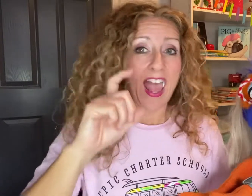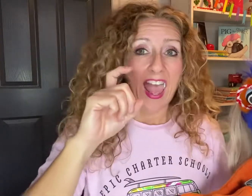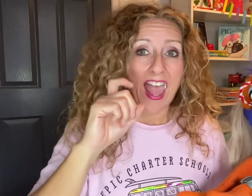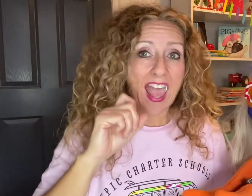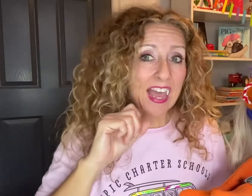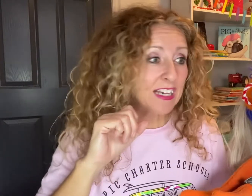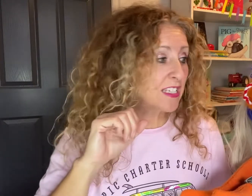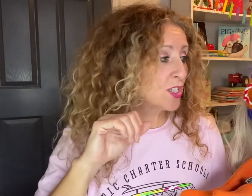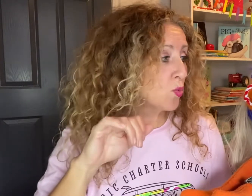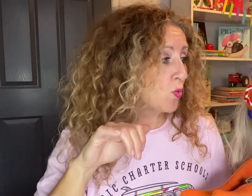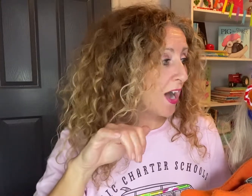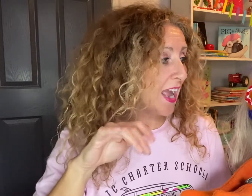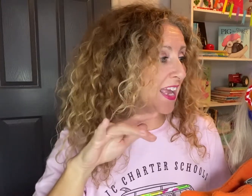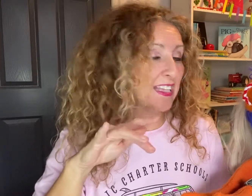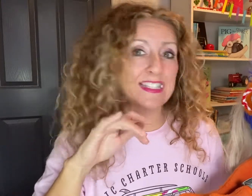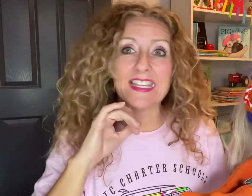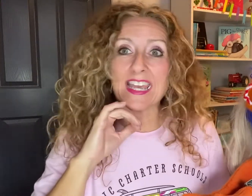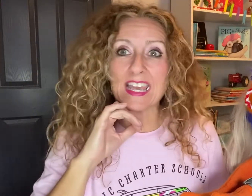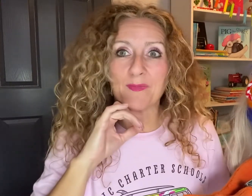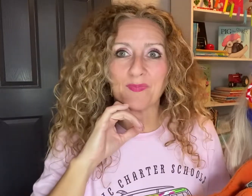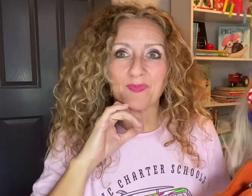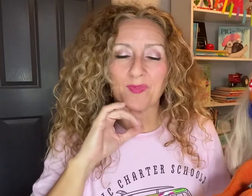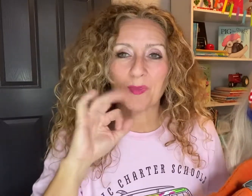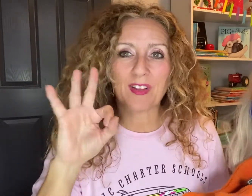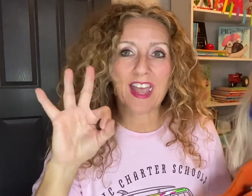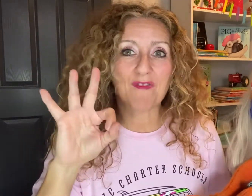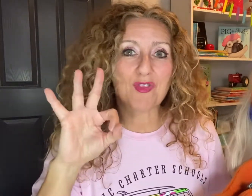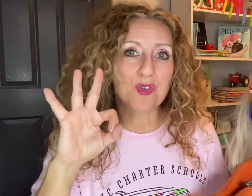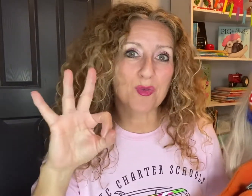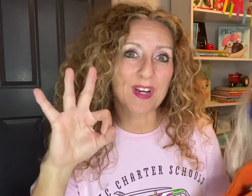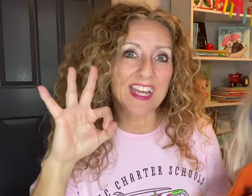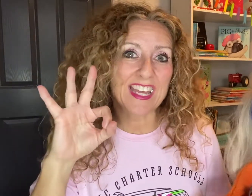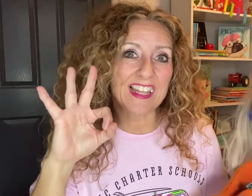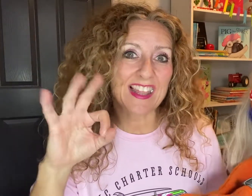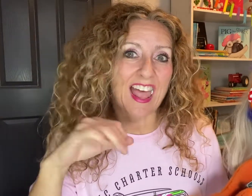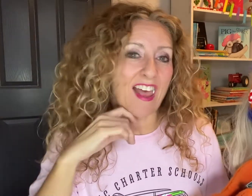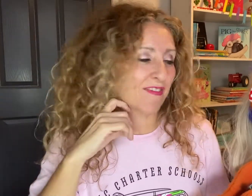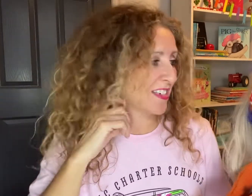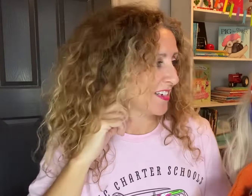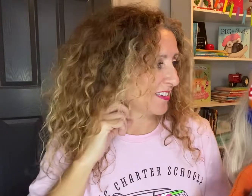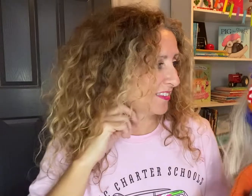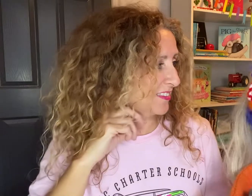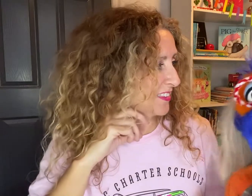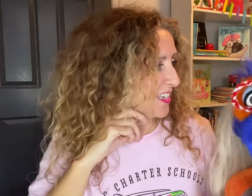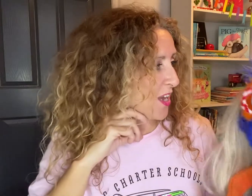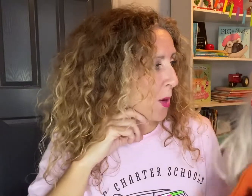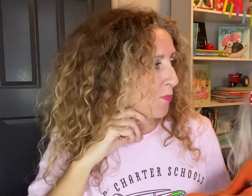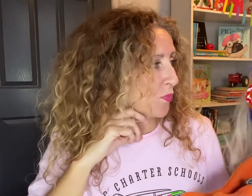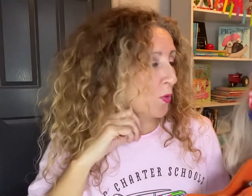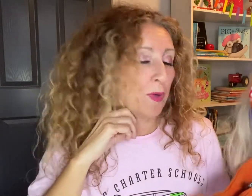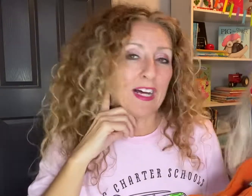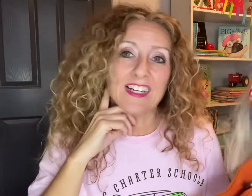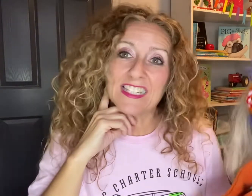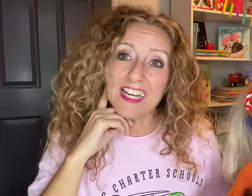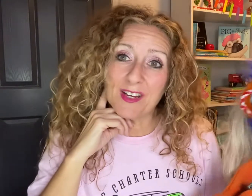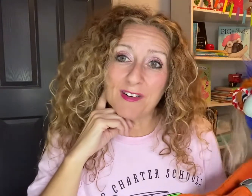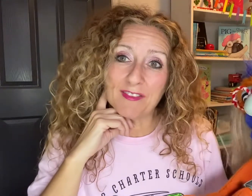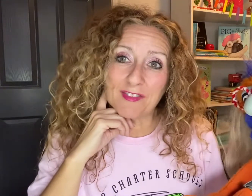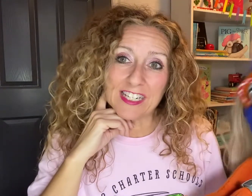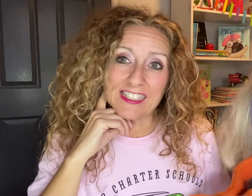W. X, Y, and Z. Y, and Z. That's We only have three left. We're almost there. Well I'll tell you what friends.